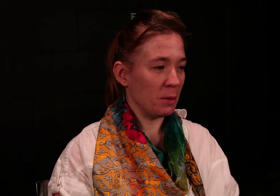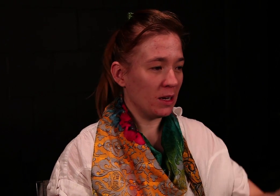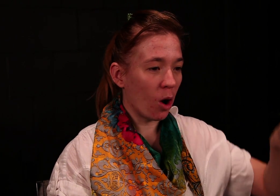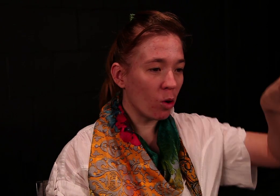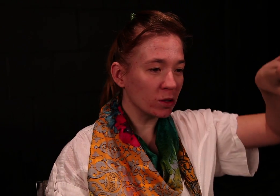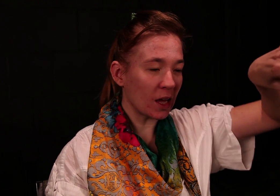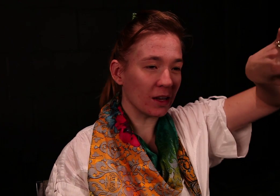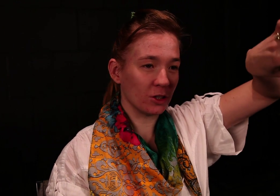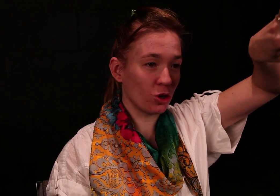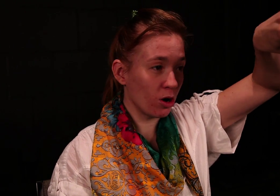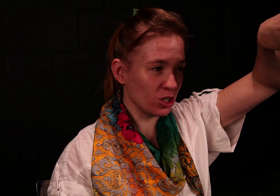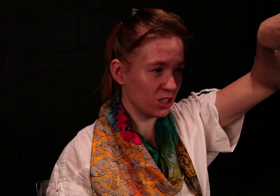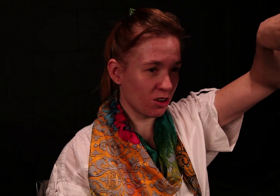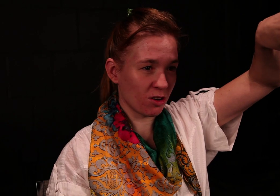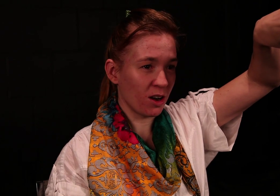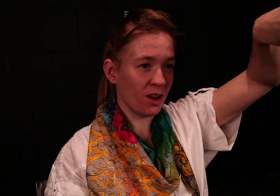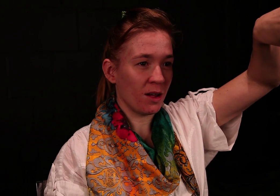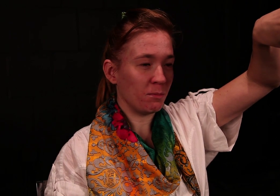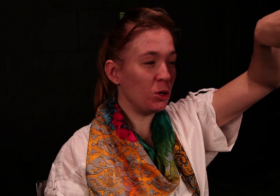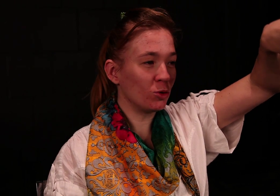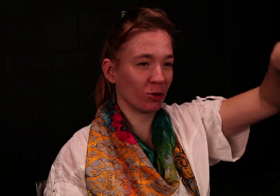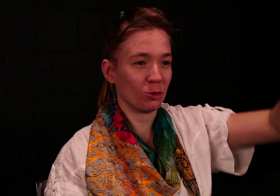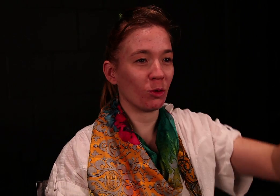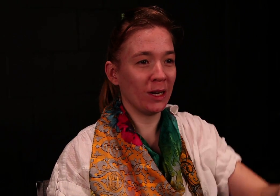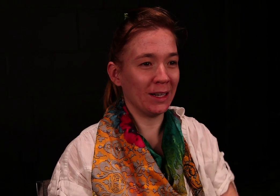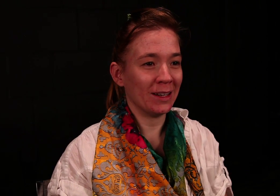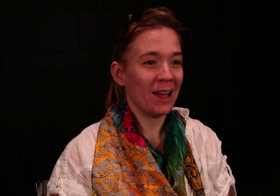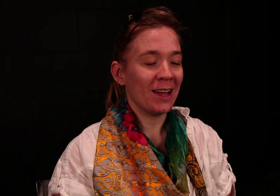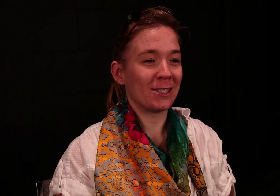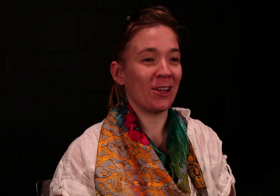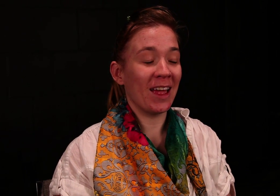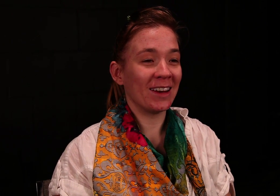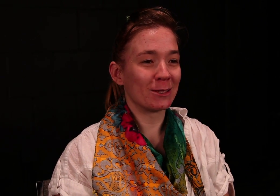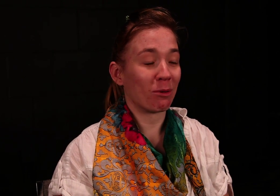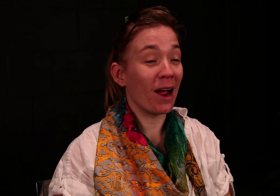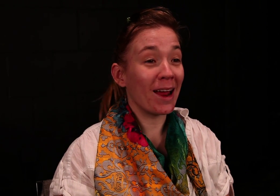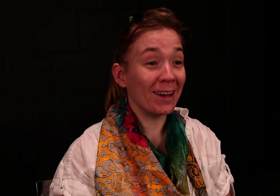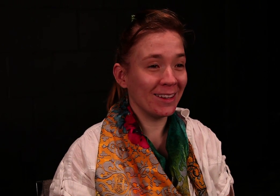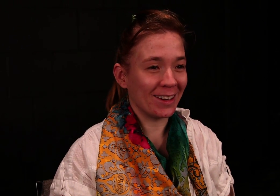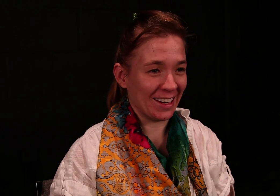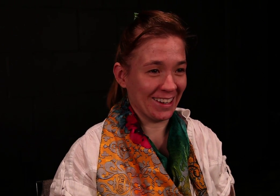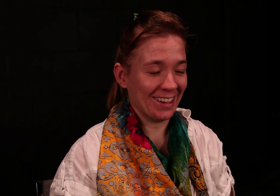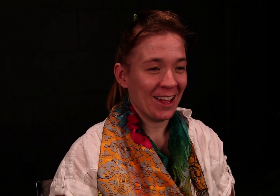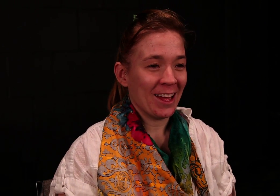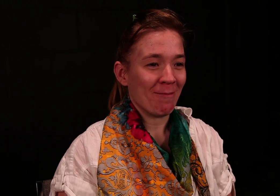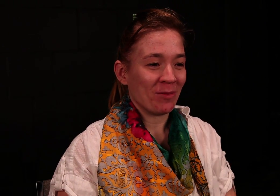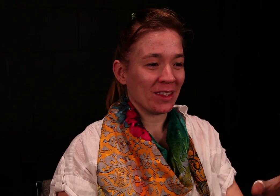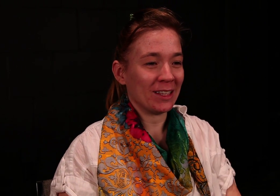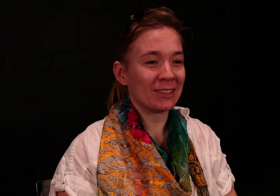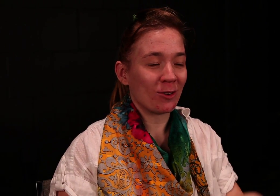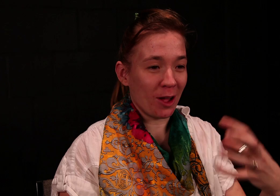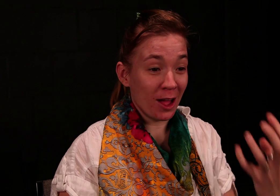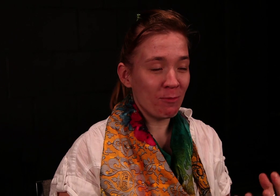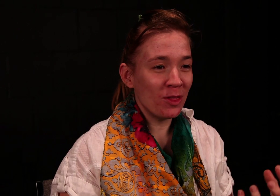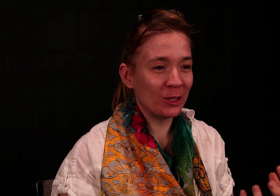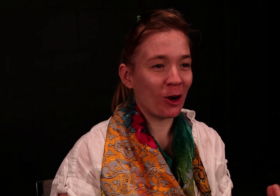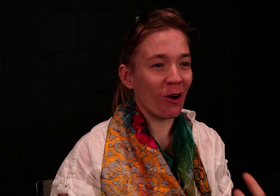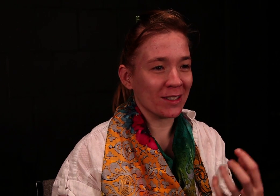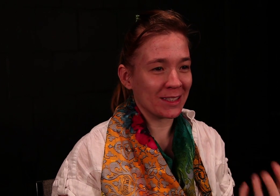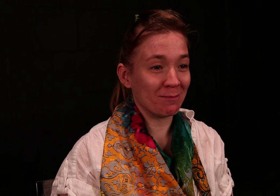the whole side of the jar just turned putrid green. So he had this bright idea again. Let's open the jar and smell